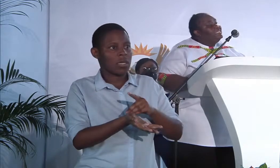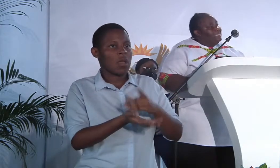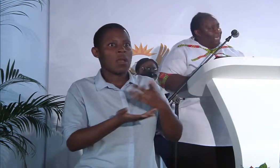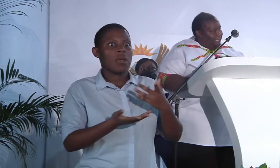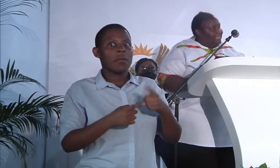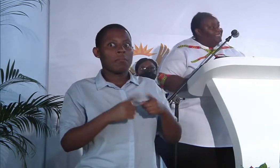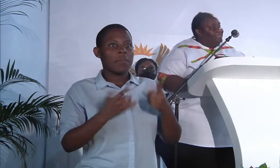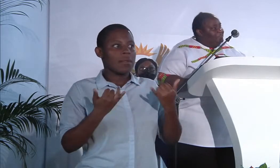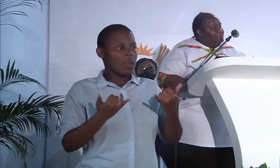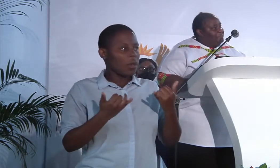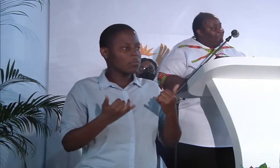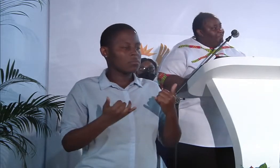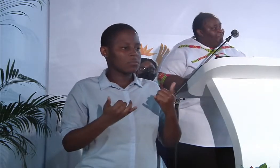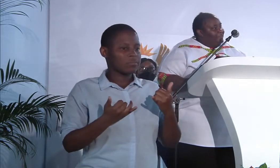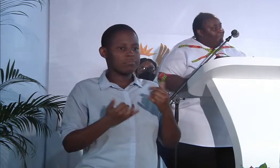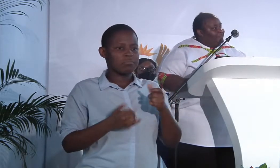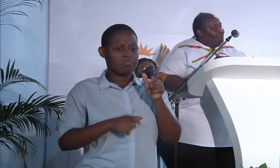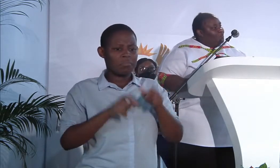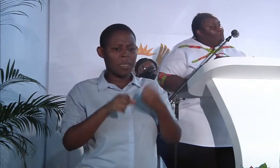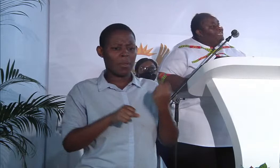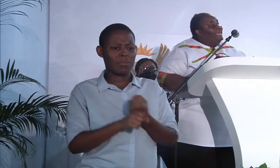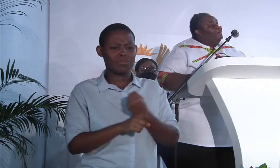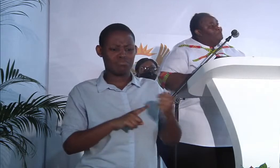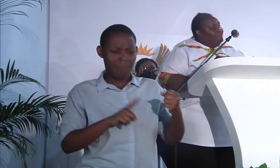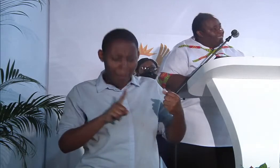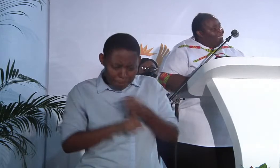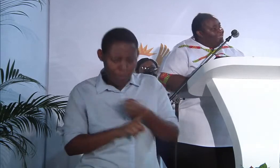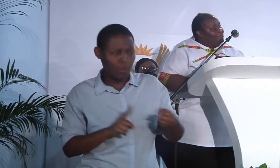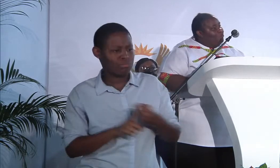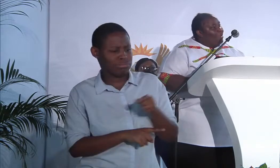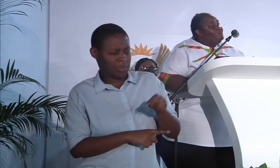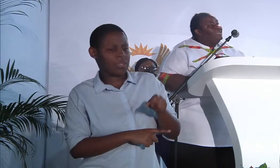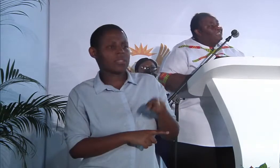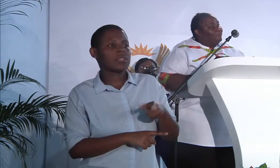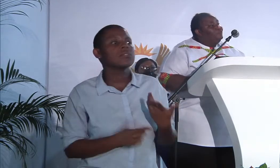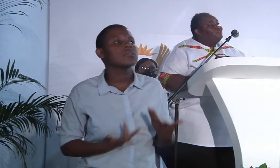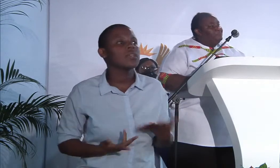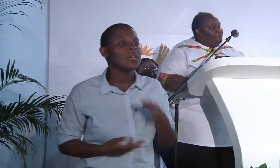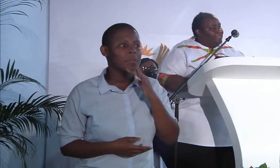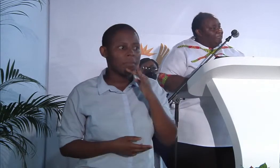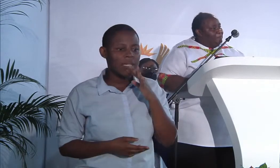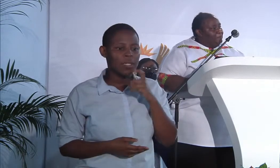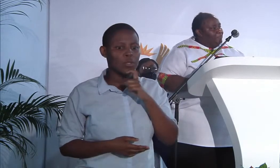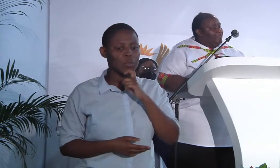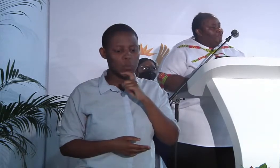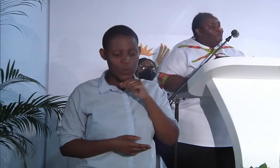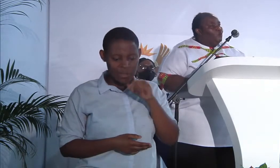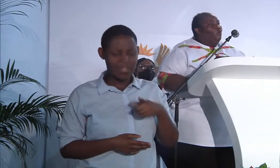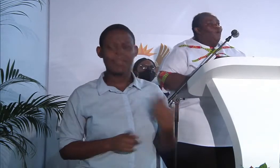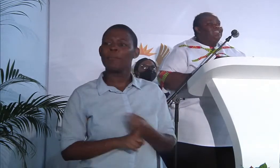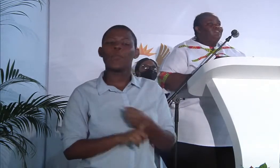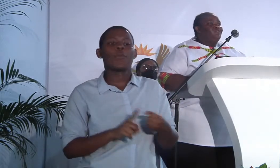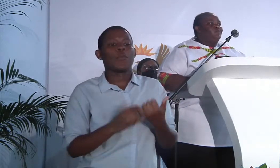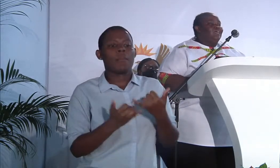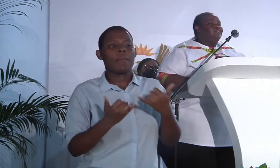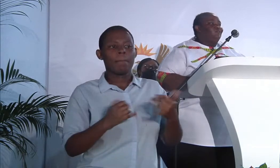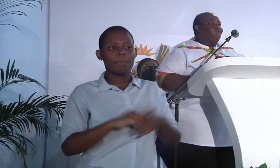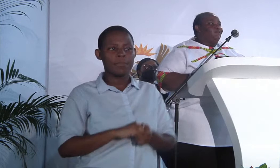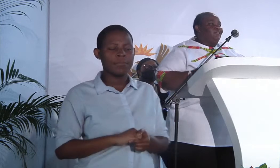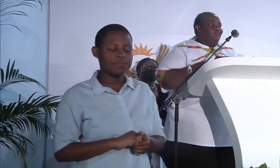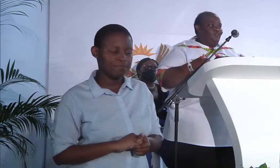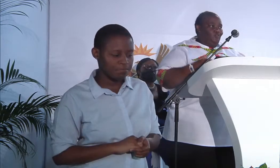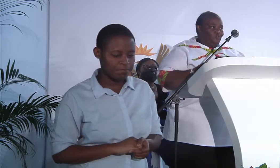as drugs. So we are abusing what we are supposed to be using. So once you are